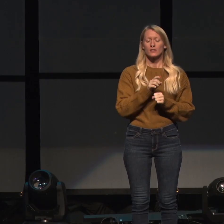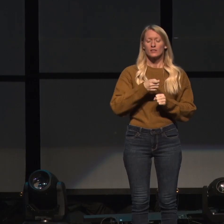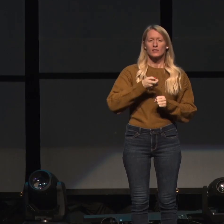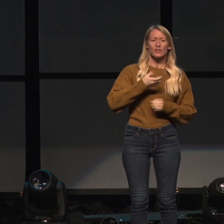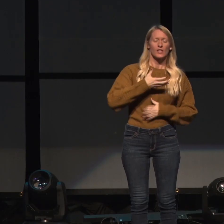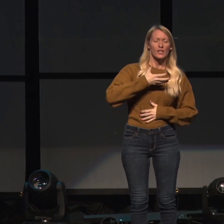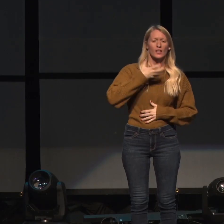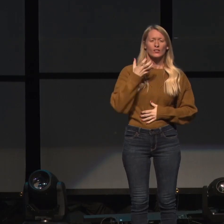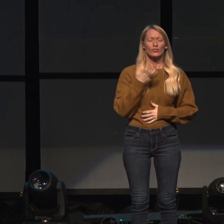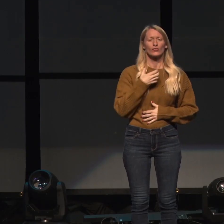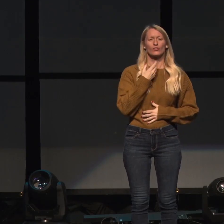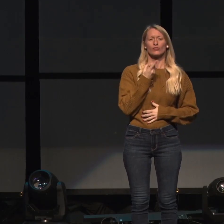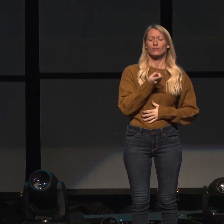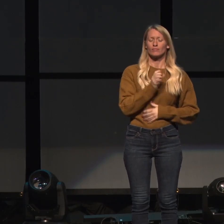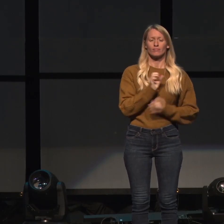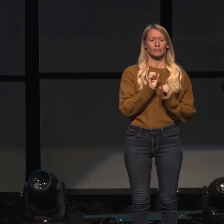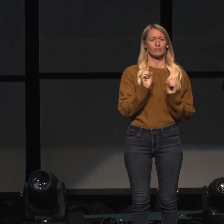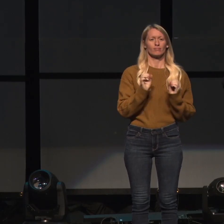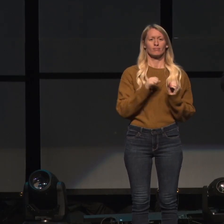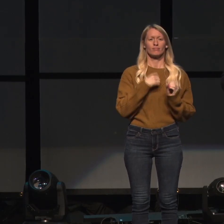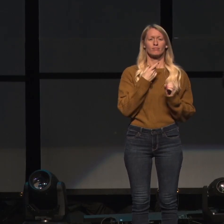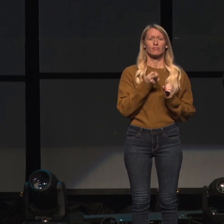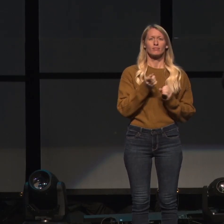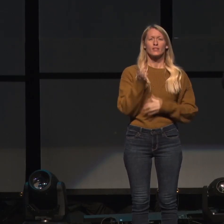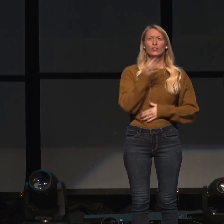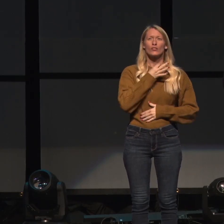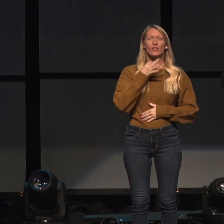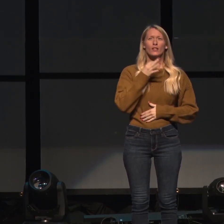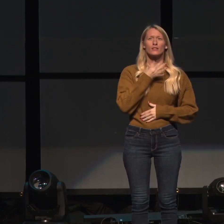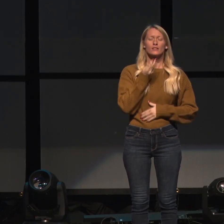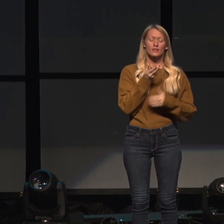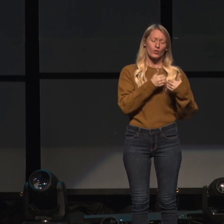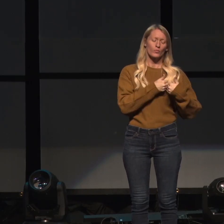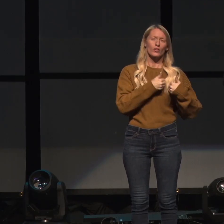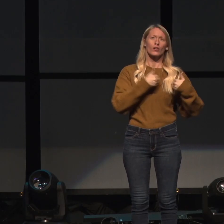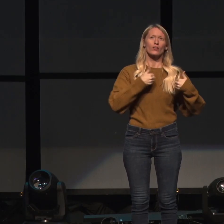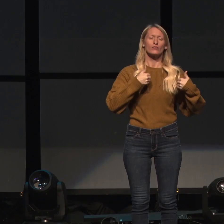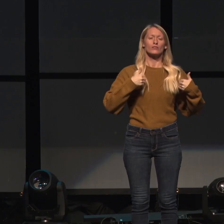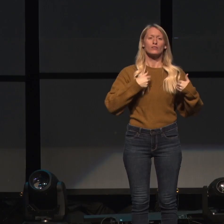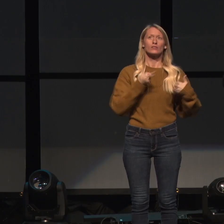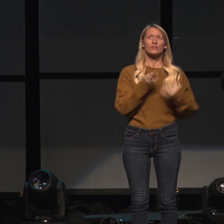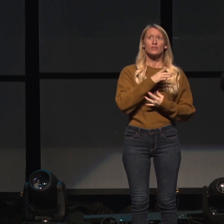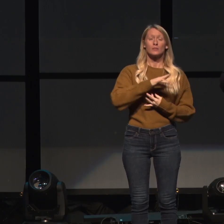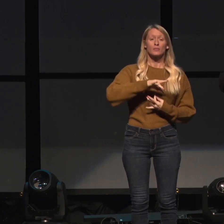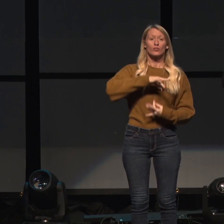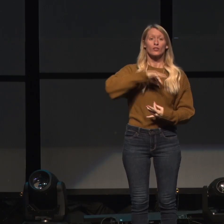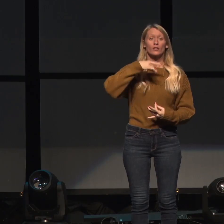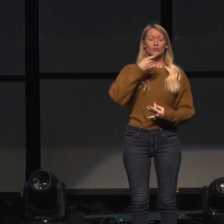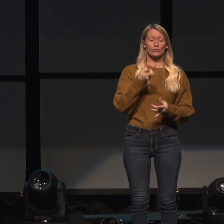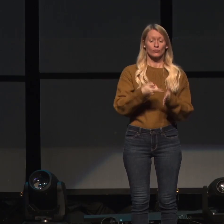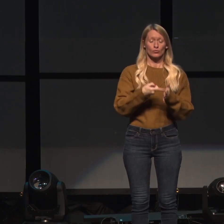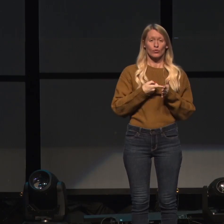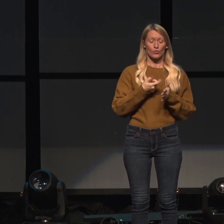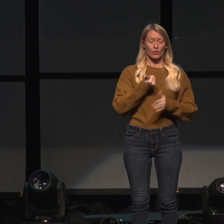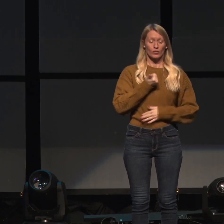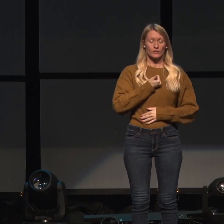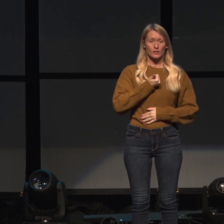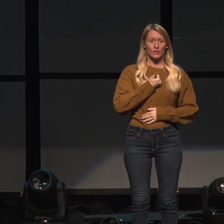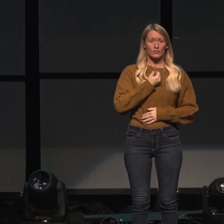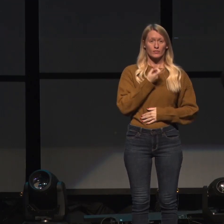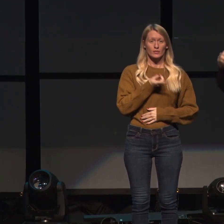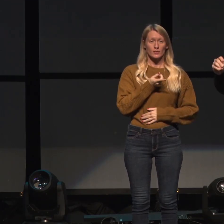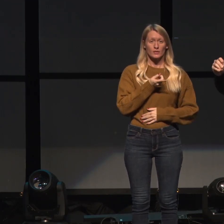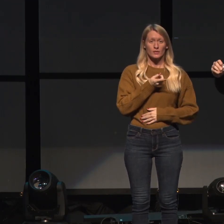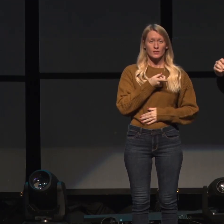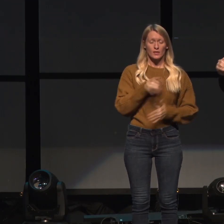curiosity. May we open our hearts, and may your Spirit convict us and show us where we ourselves find our